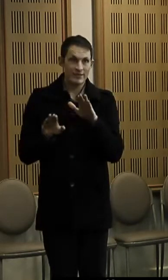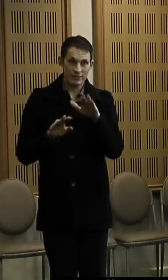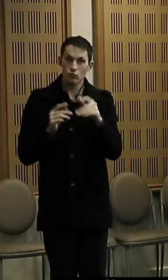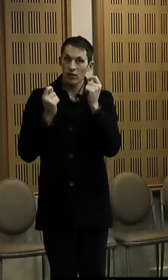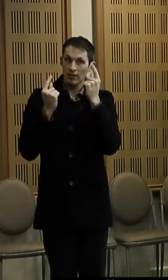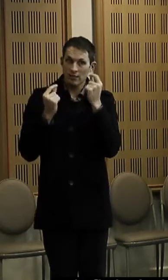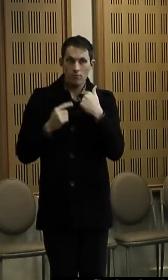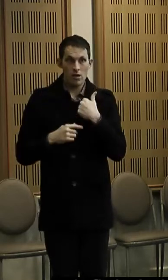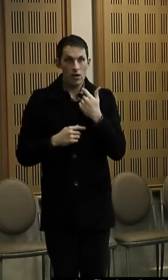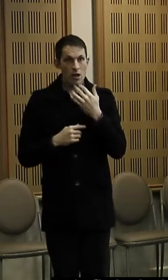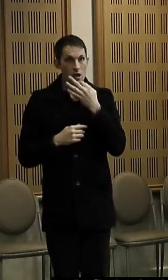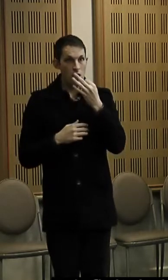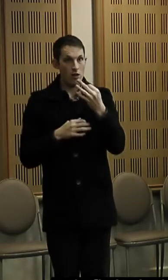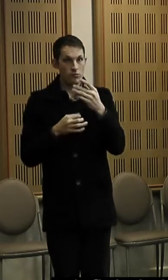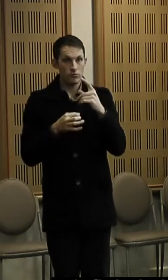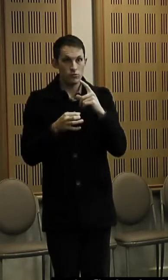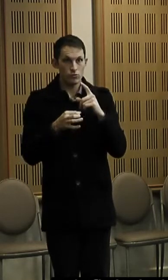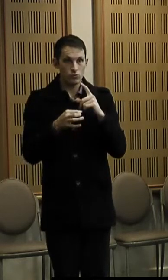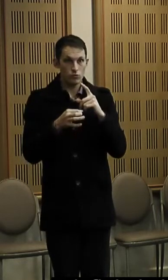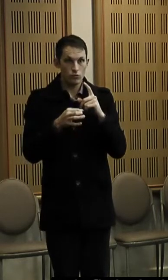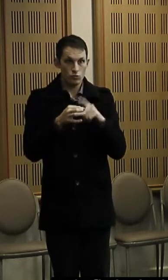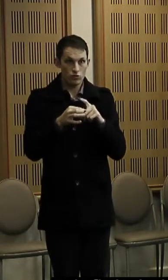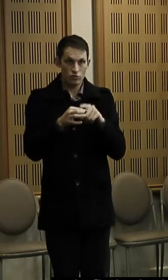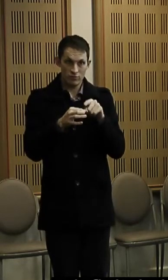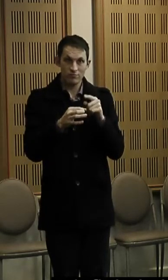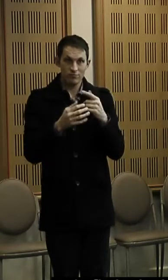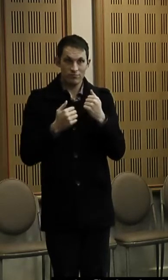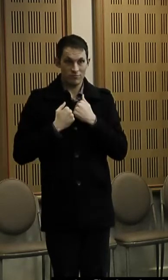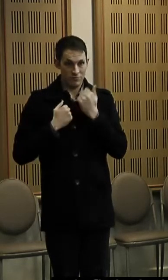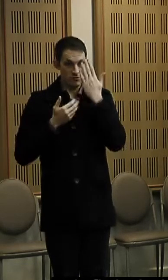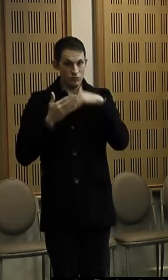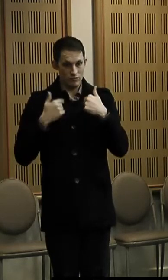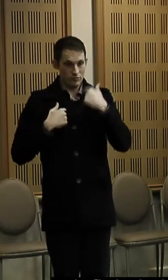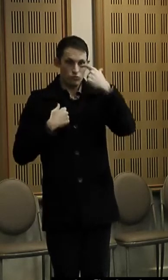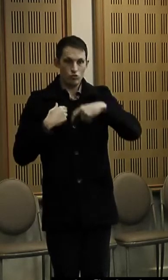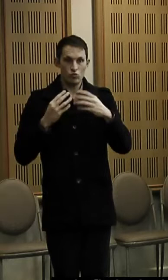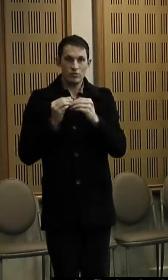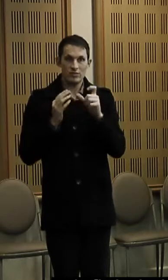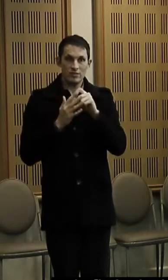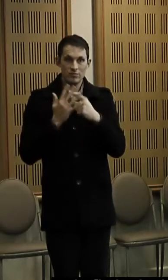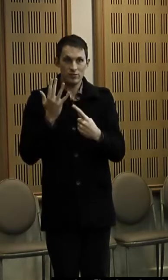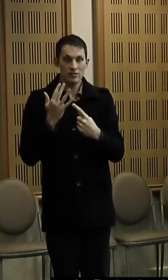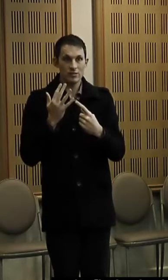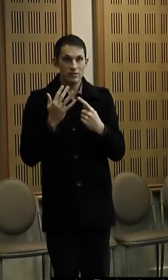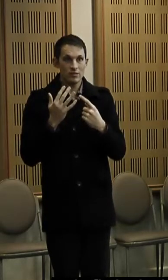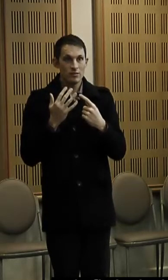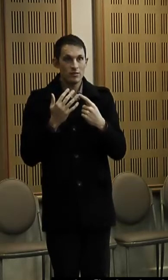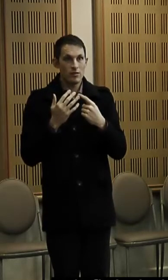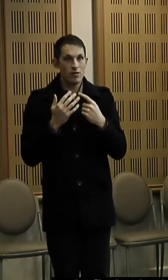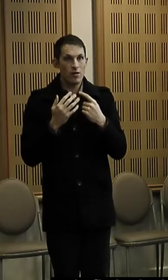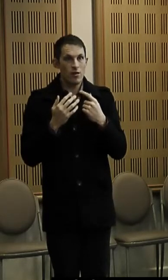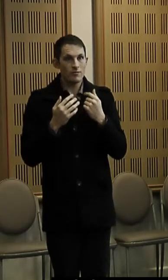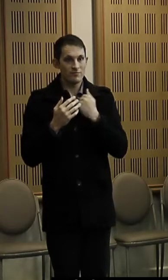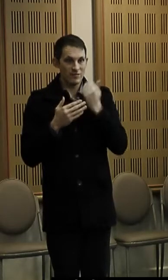me being the only question that encompasses my experience as a person with a disability comes from a very medical